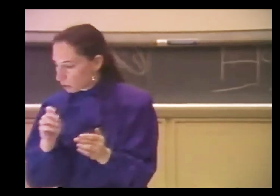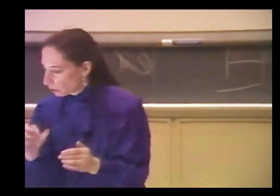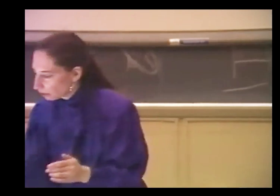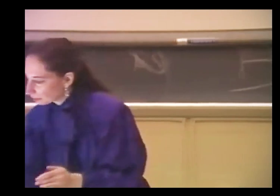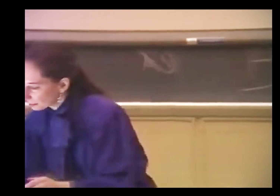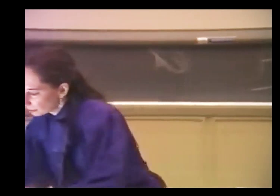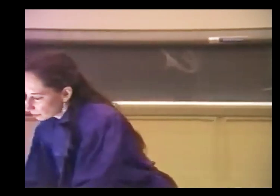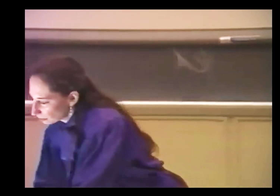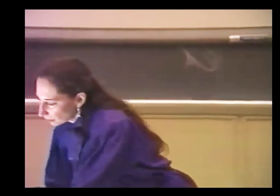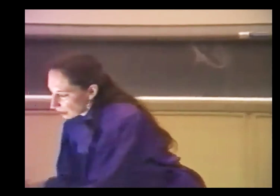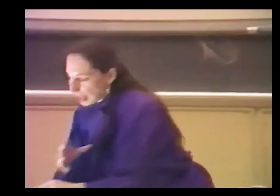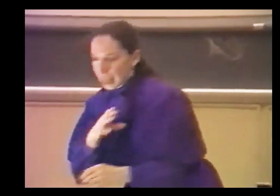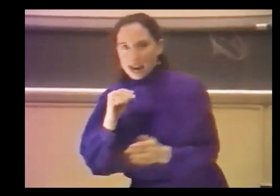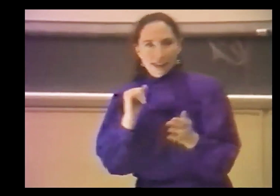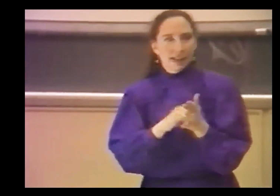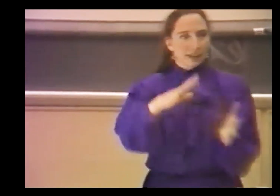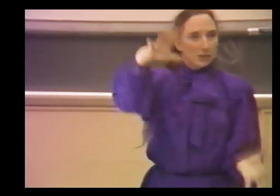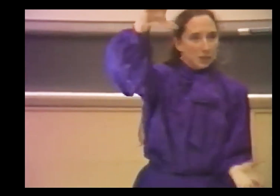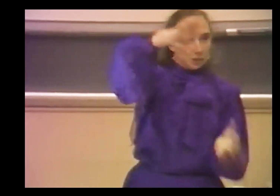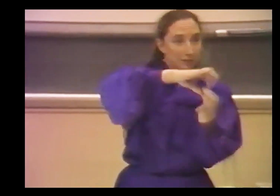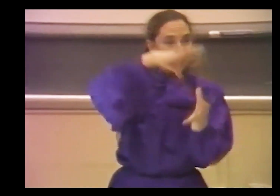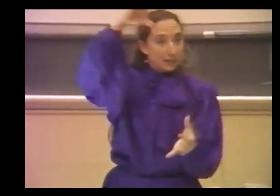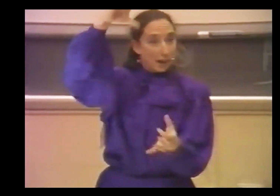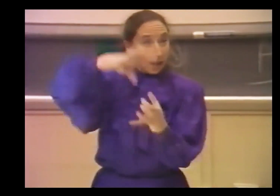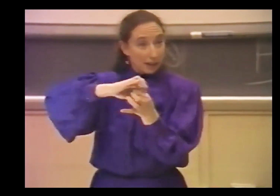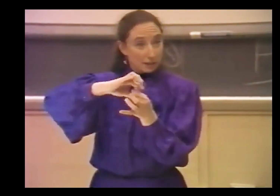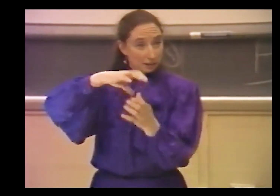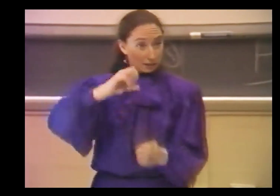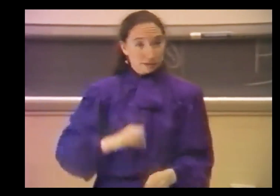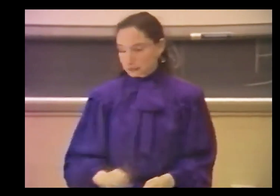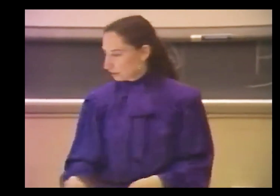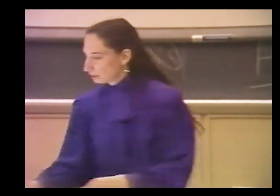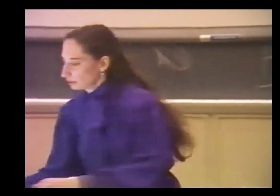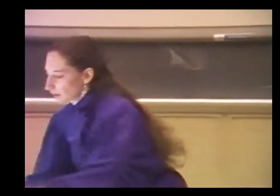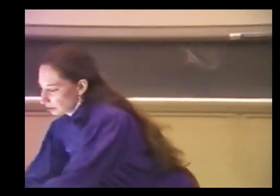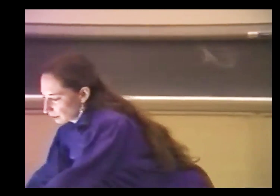word. And then it just sort of gets tied.